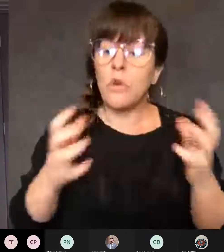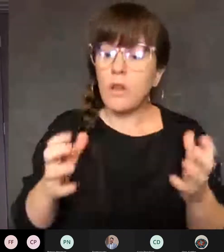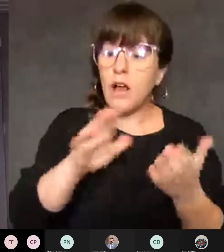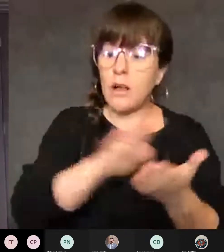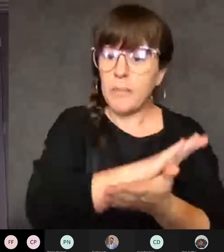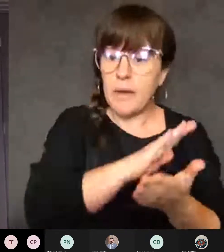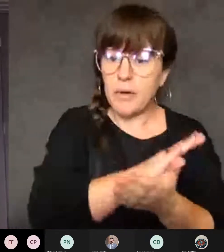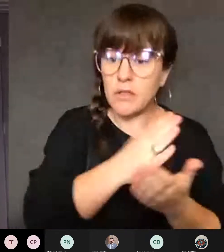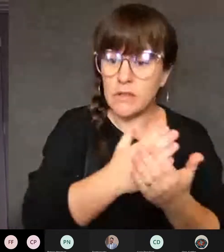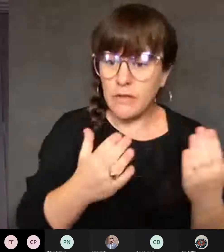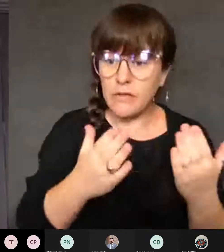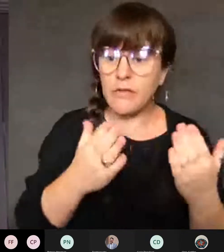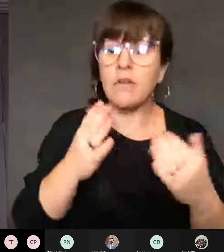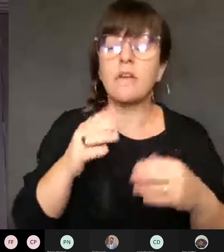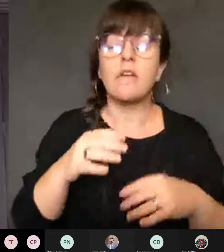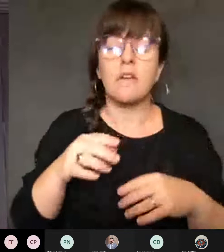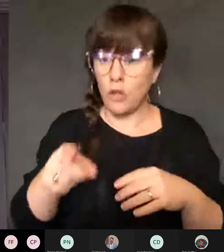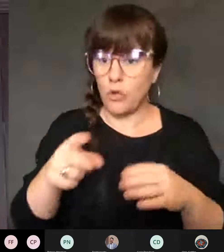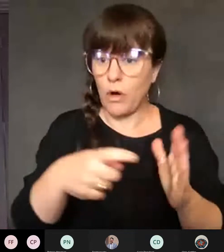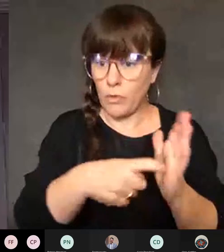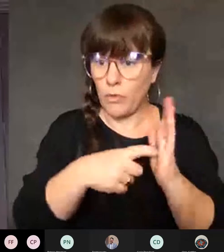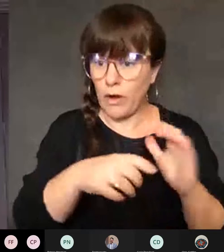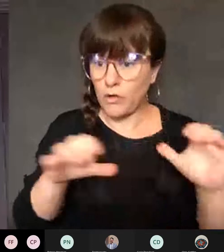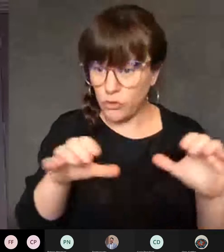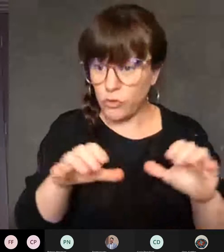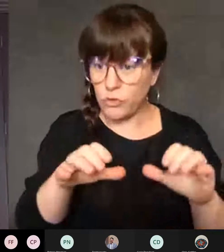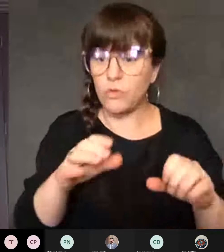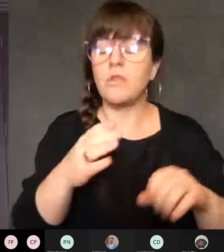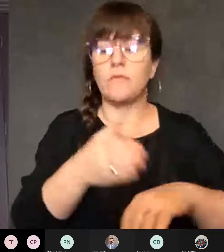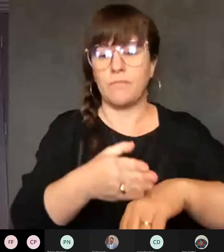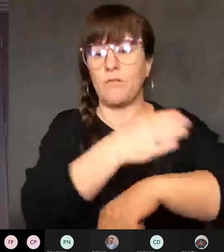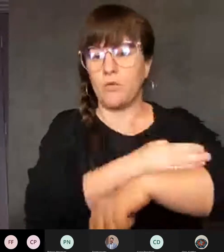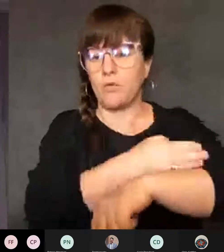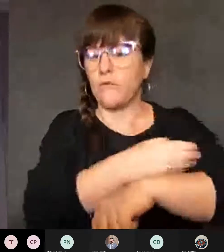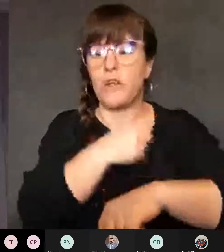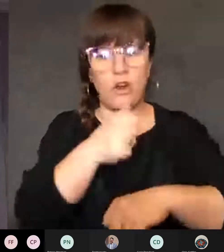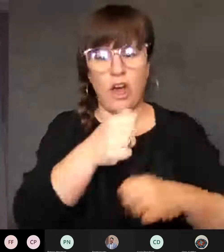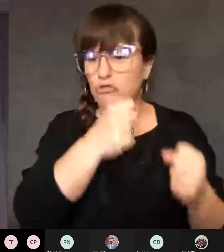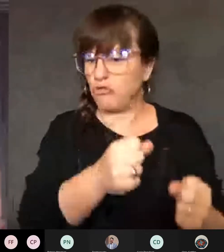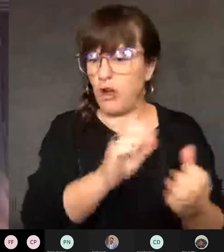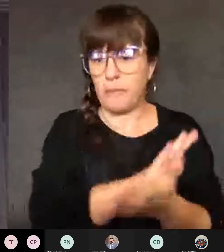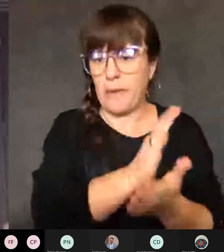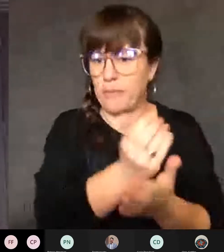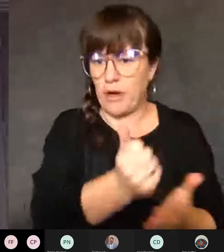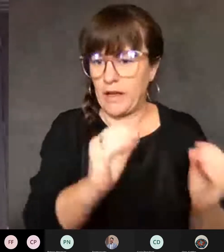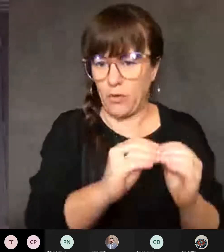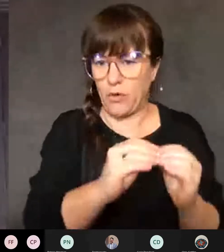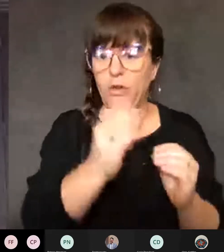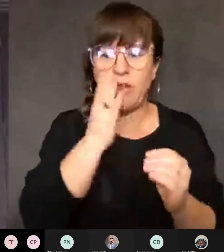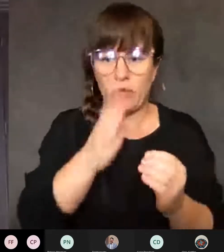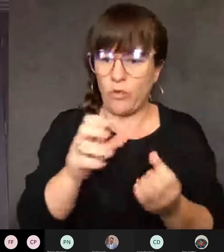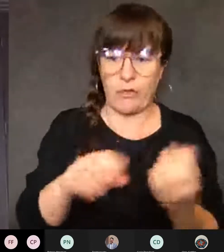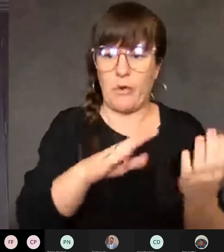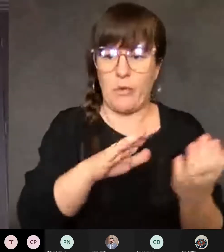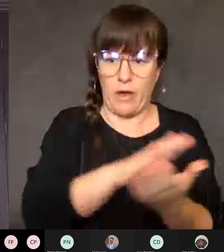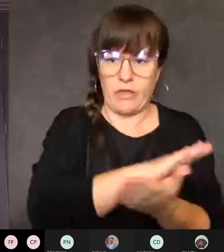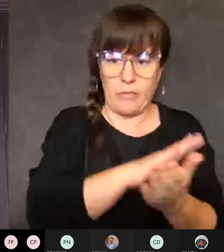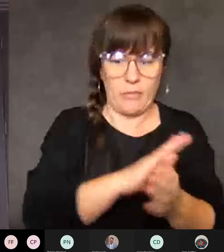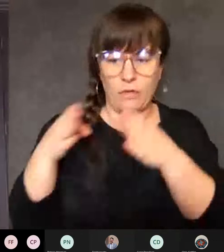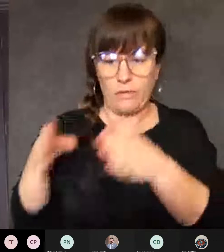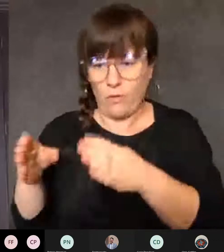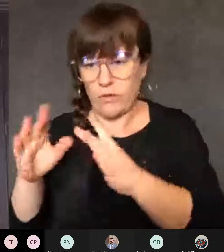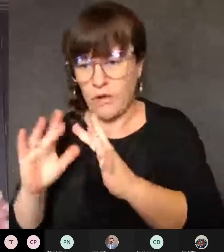will be improved upon and will be a lot more efficient. It will not be so paper dominant. And so those are the kinds of things when I say that